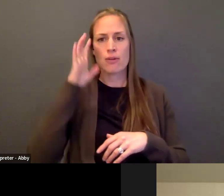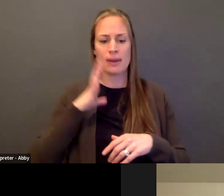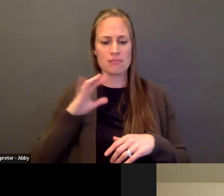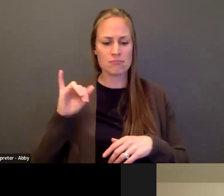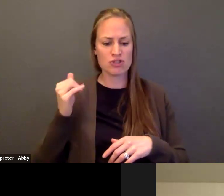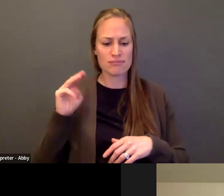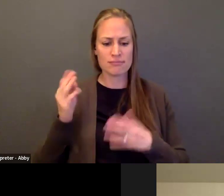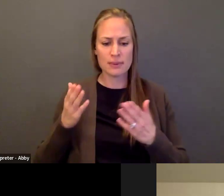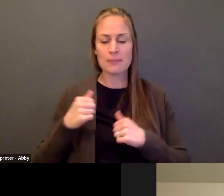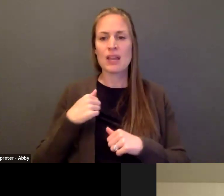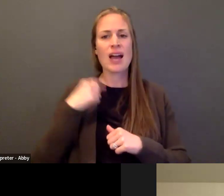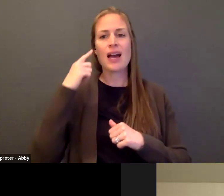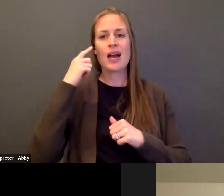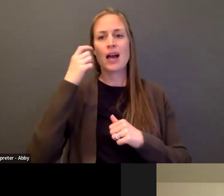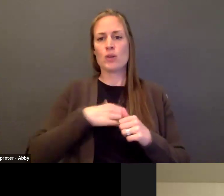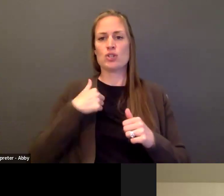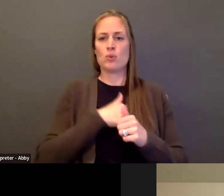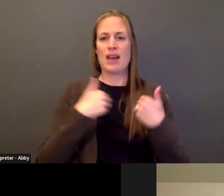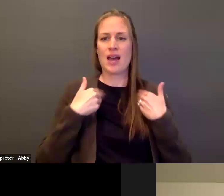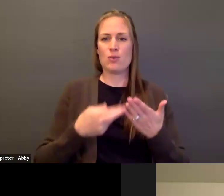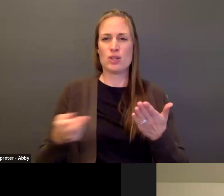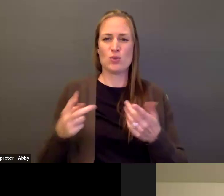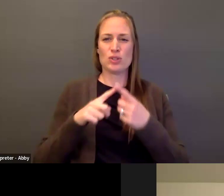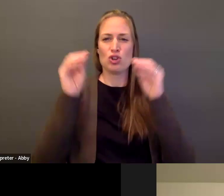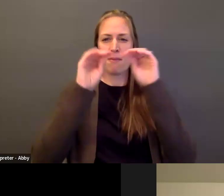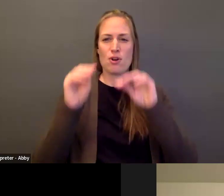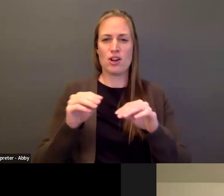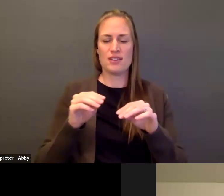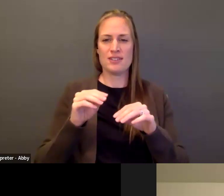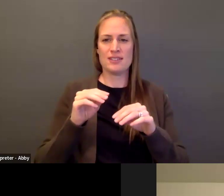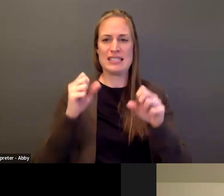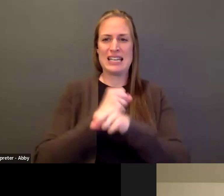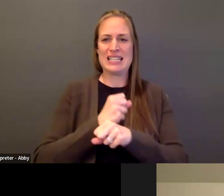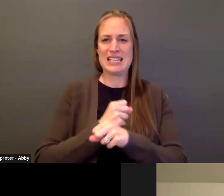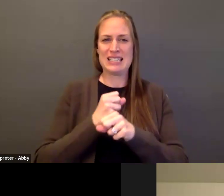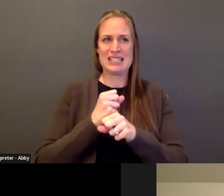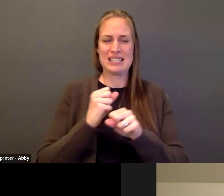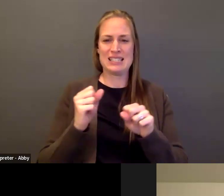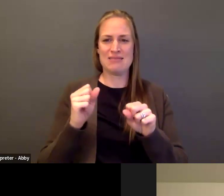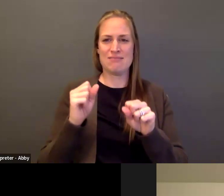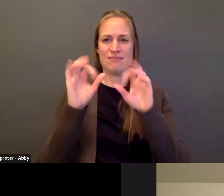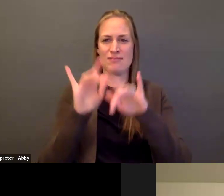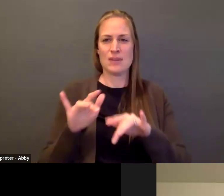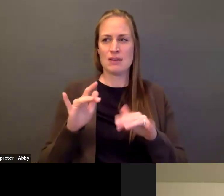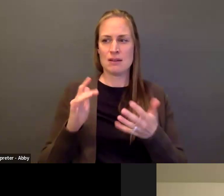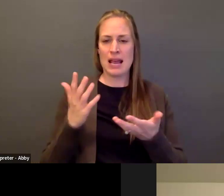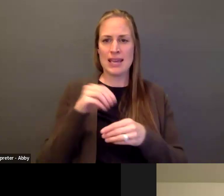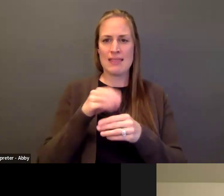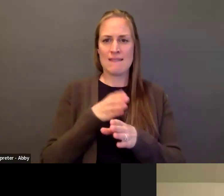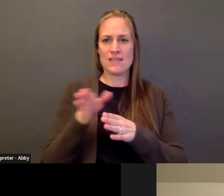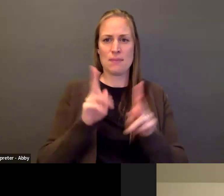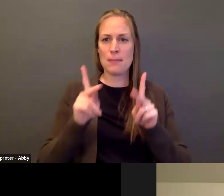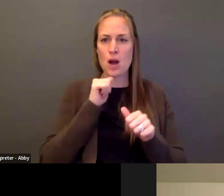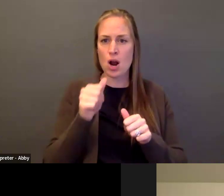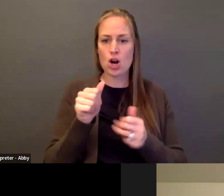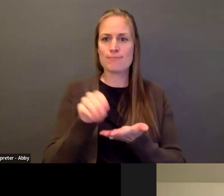stats together. You know, when you're actually on the ground in the field, like no one's gathering this information. As a matter of fact, the things we report